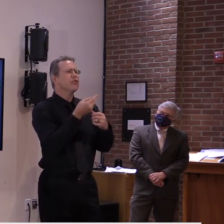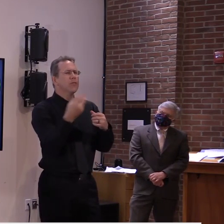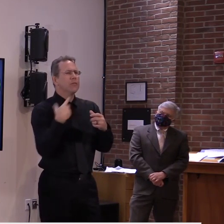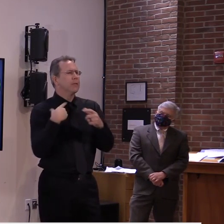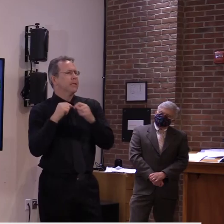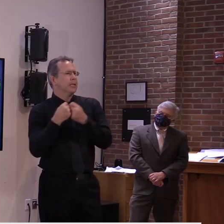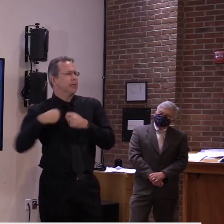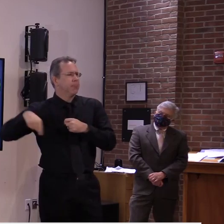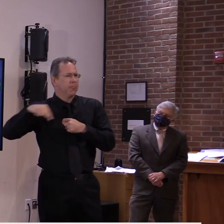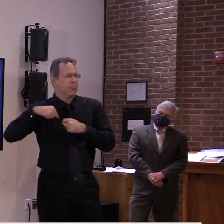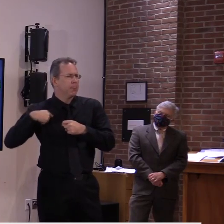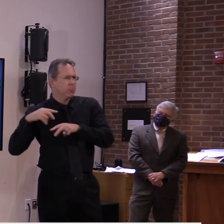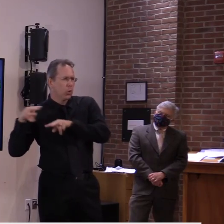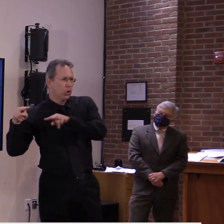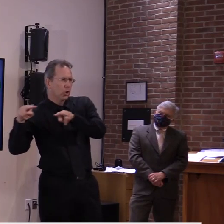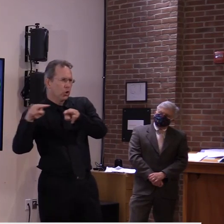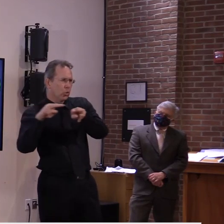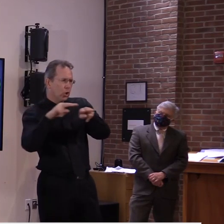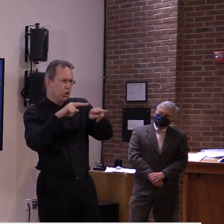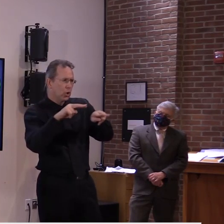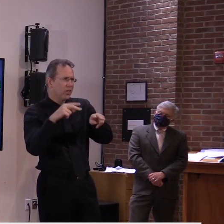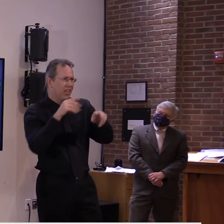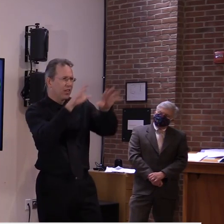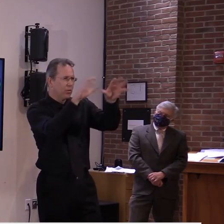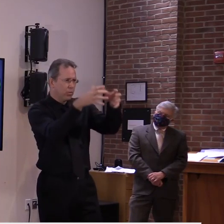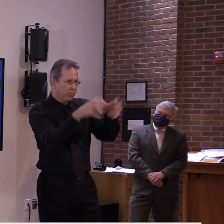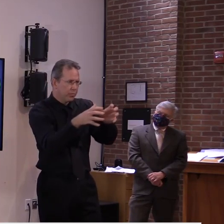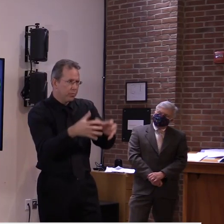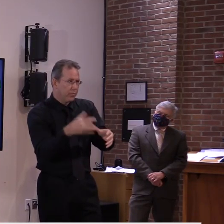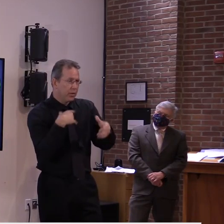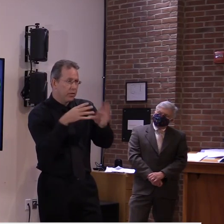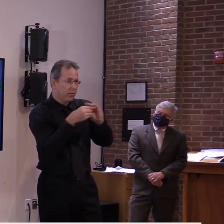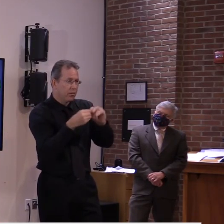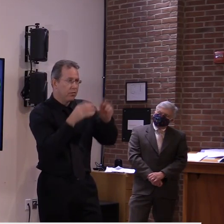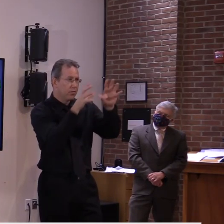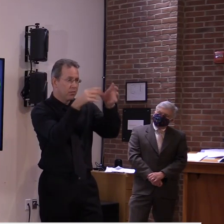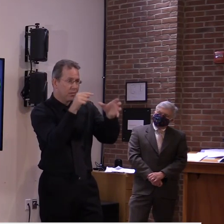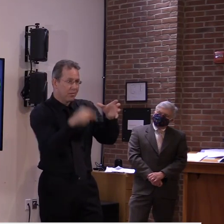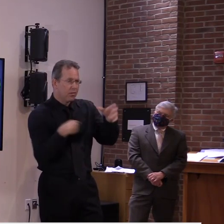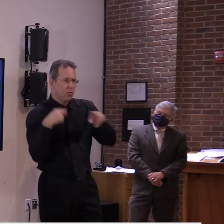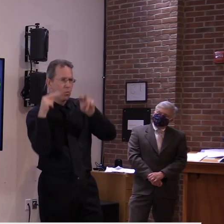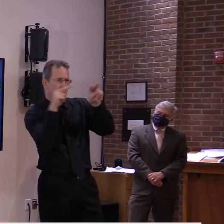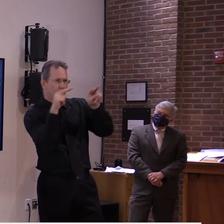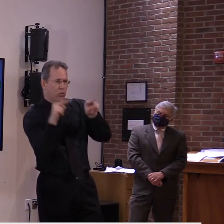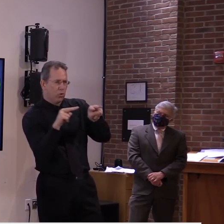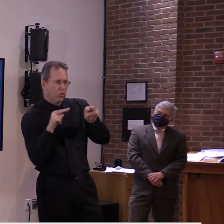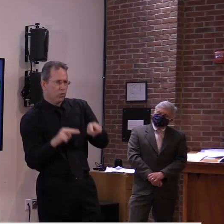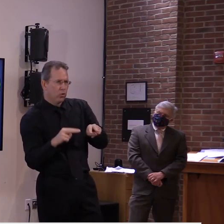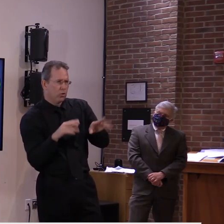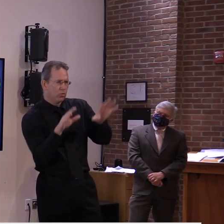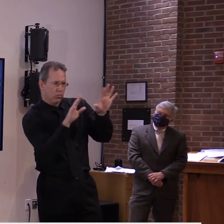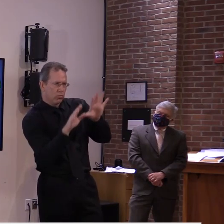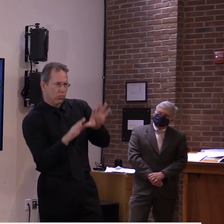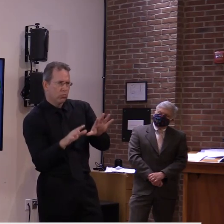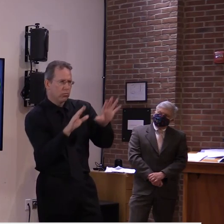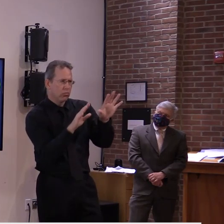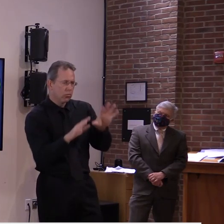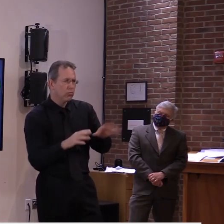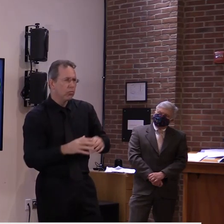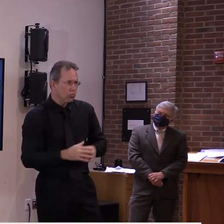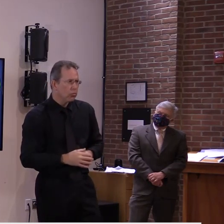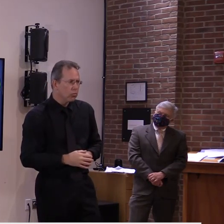each of these phases, knowing that some of the people you've just talked about and that I've just talked about are not going to have